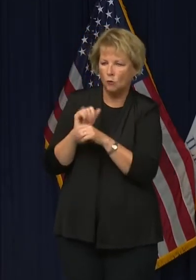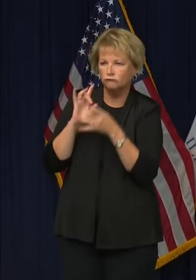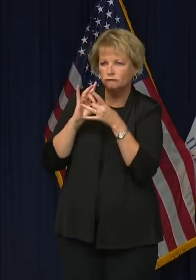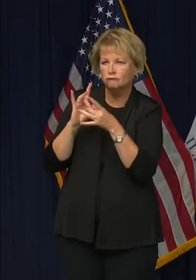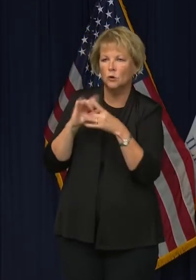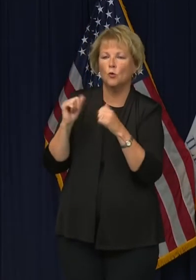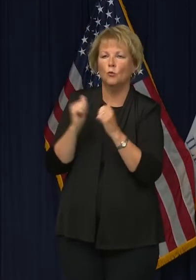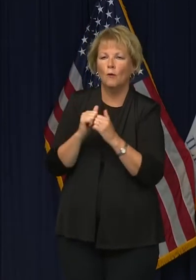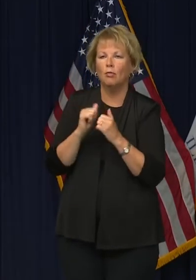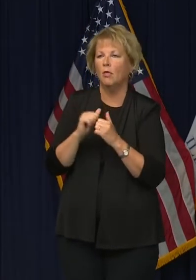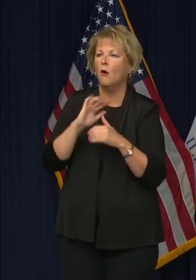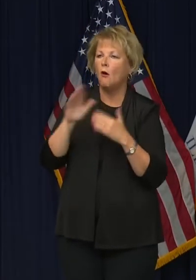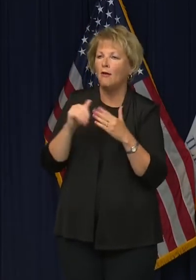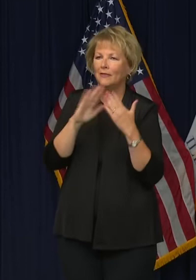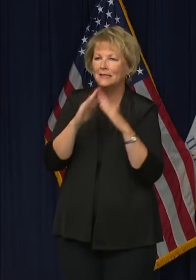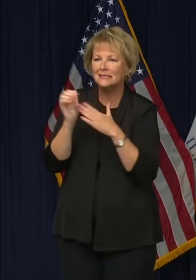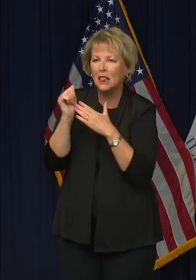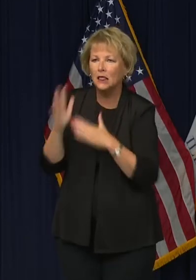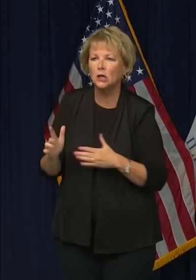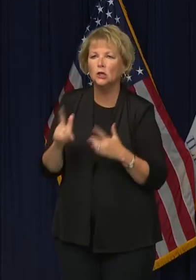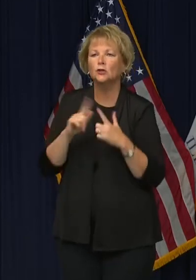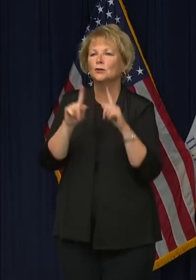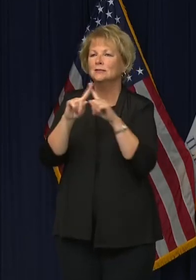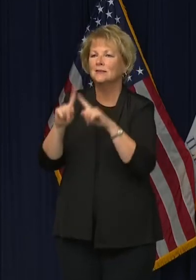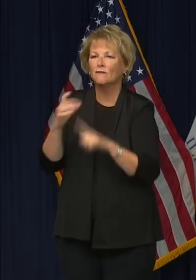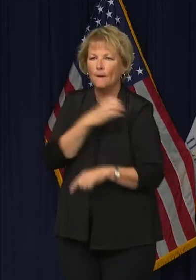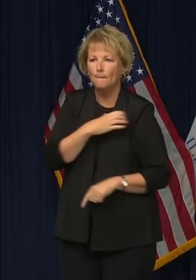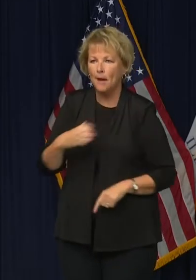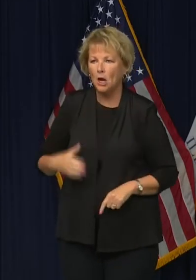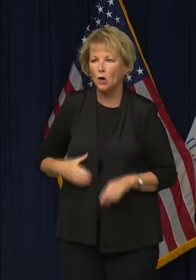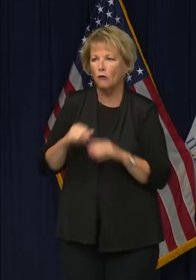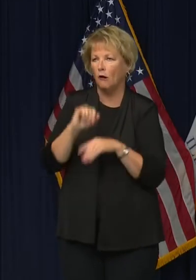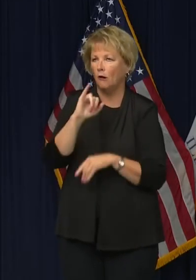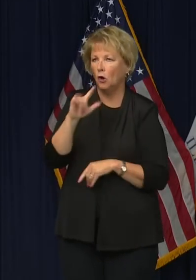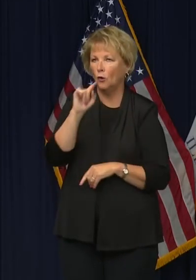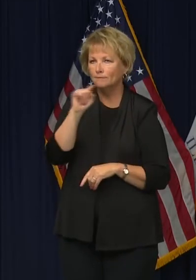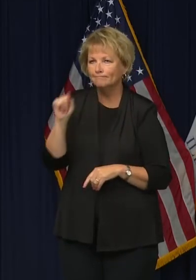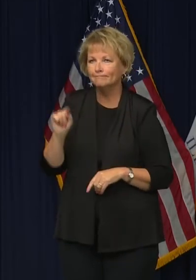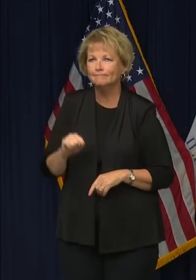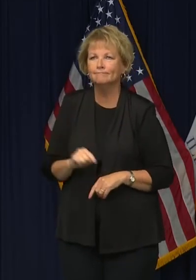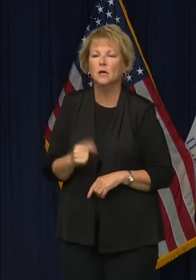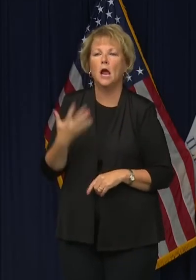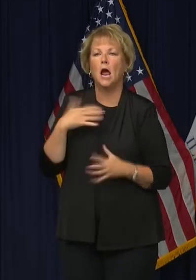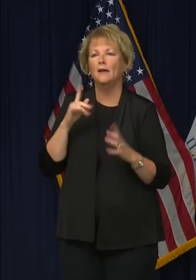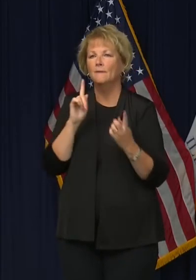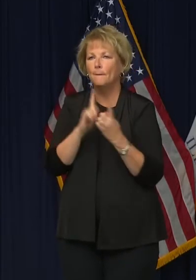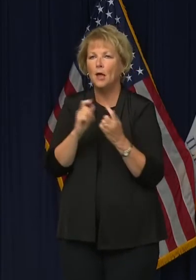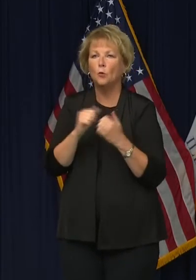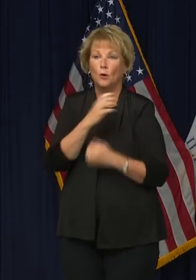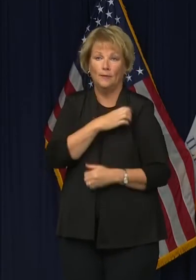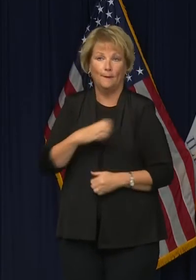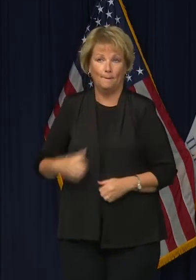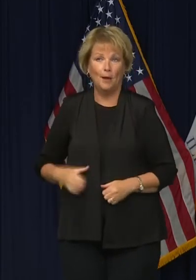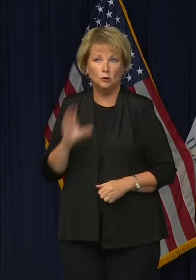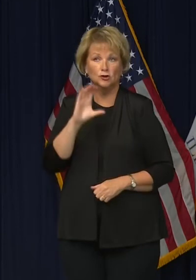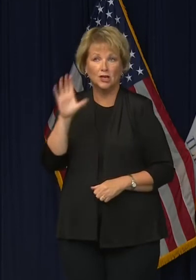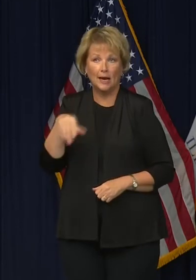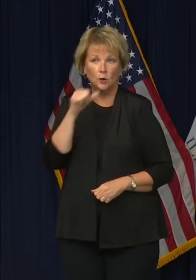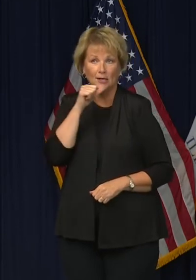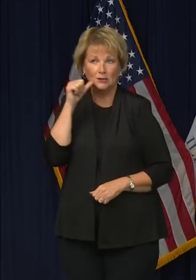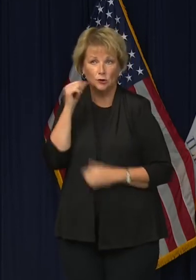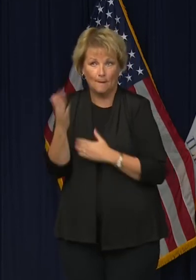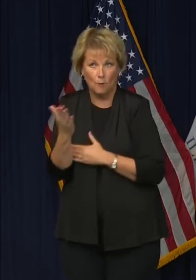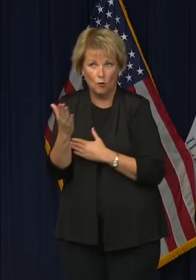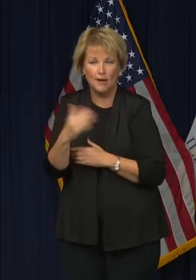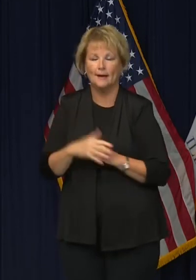our municipal leaders. I've spoken with mayors throughout the state and met with the mayor of Chicago yesterday